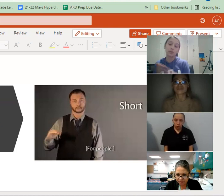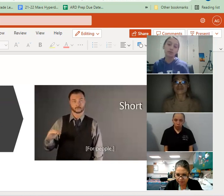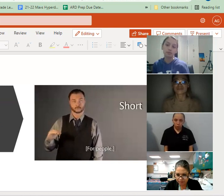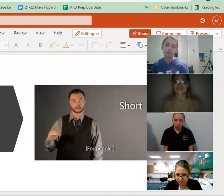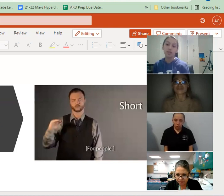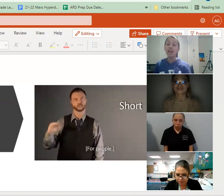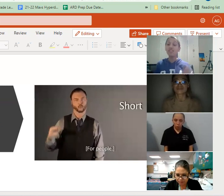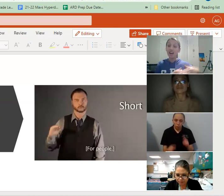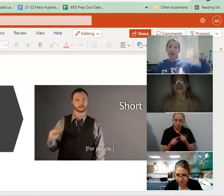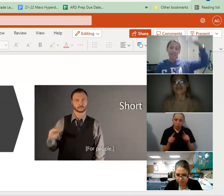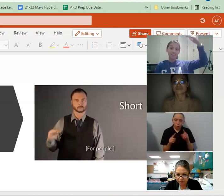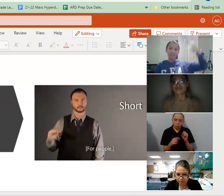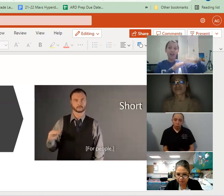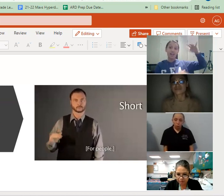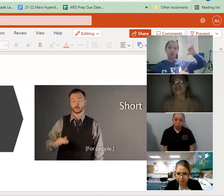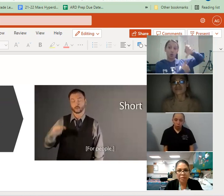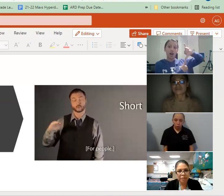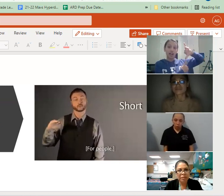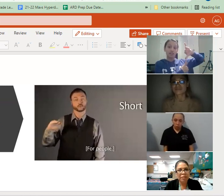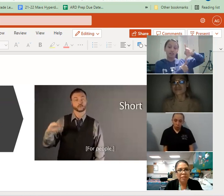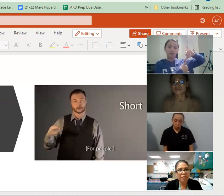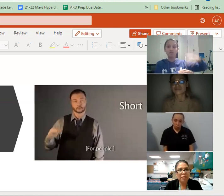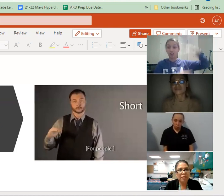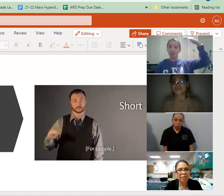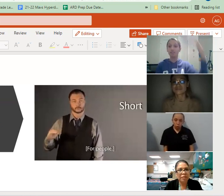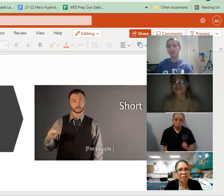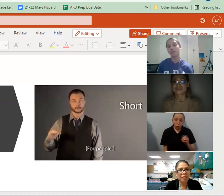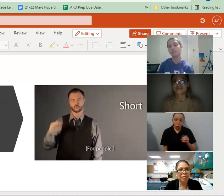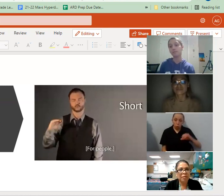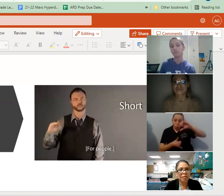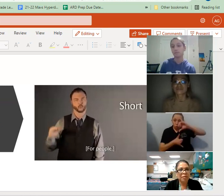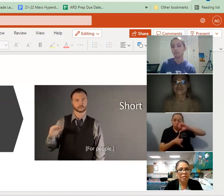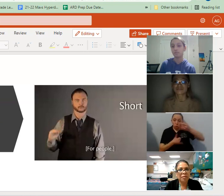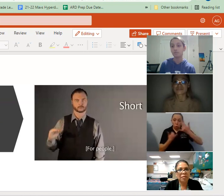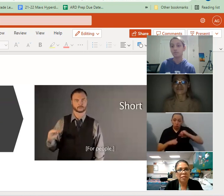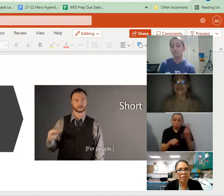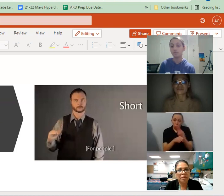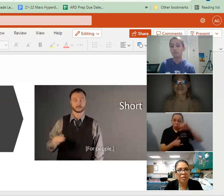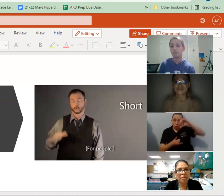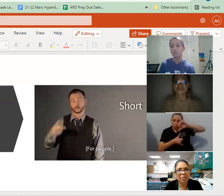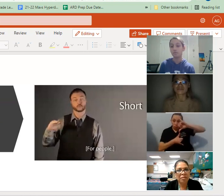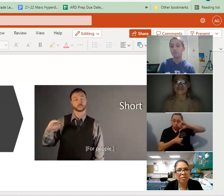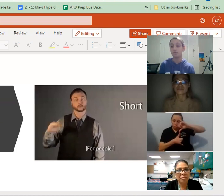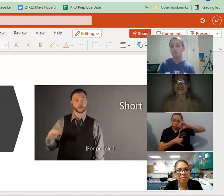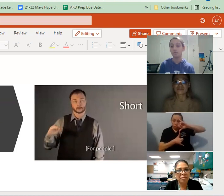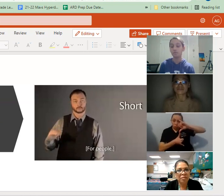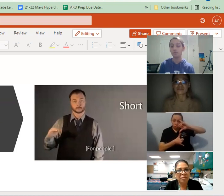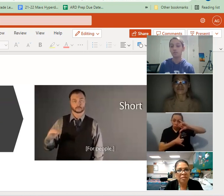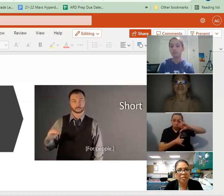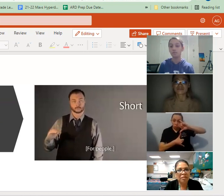I've seen both. And then height. Right, yeah. So you would still use this